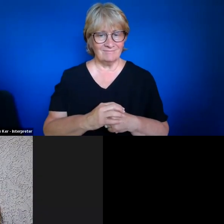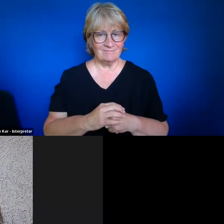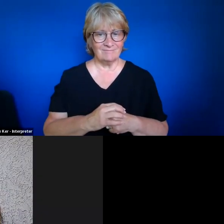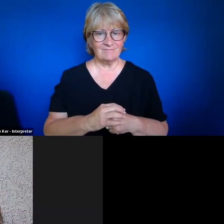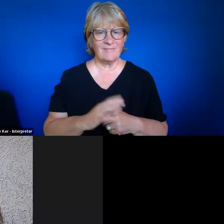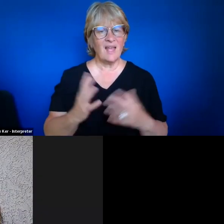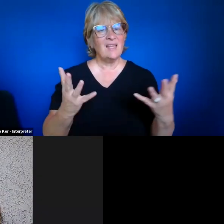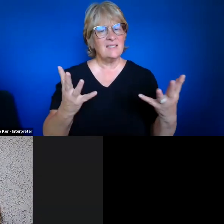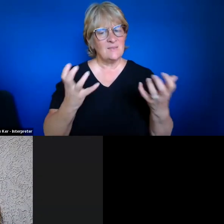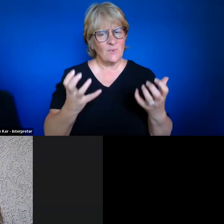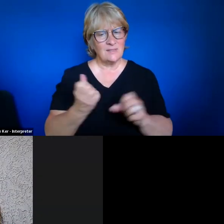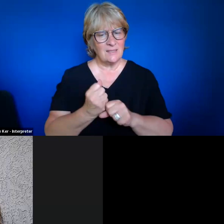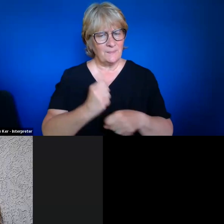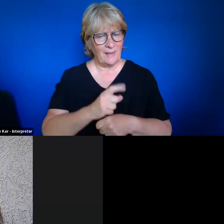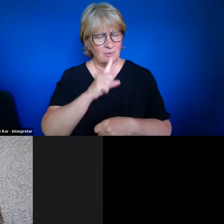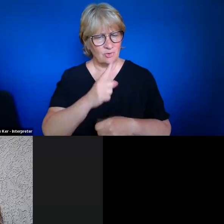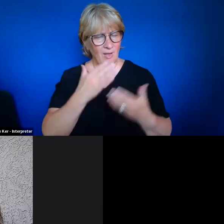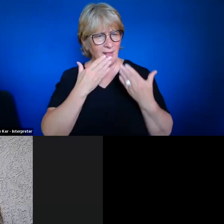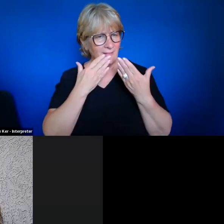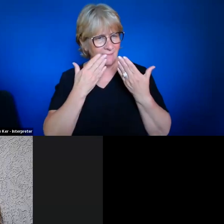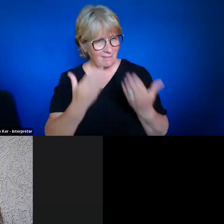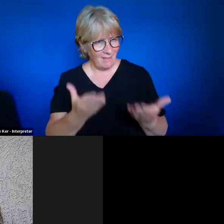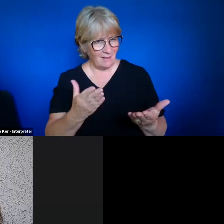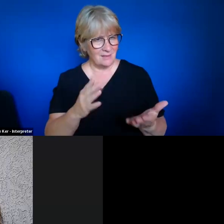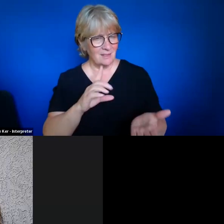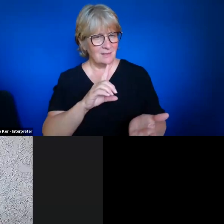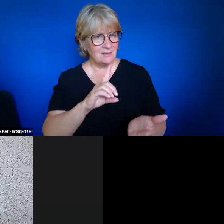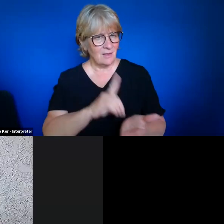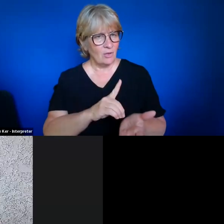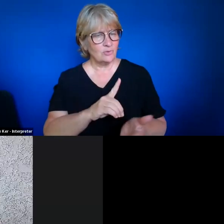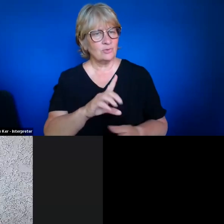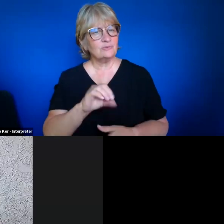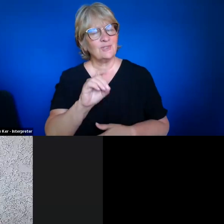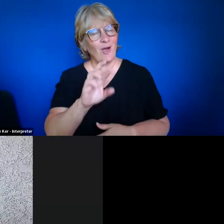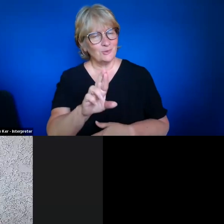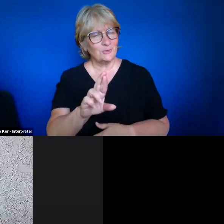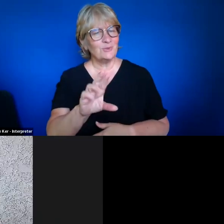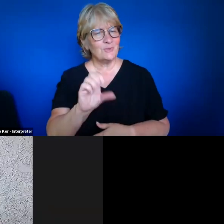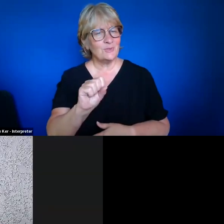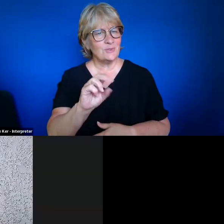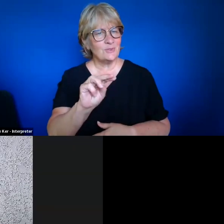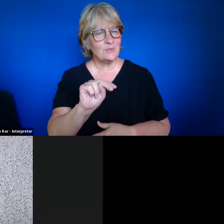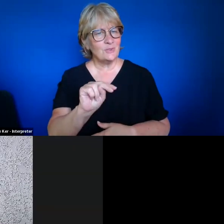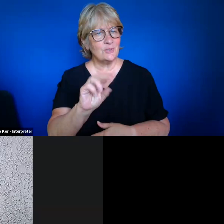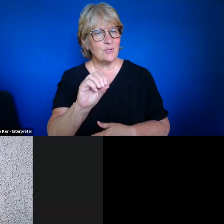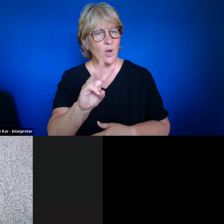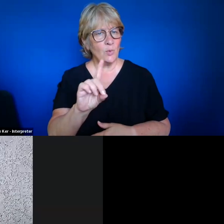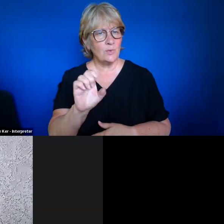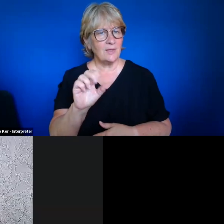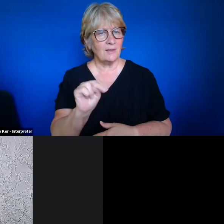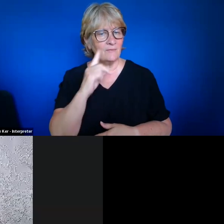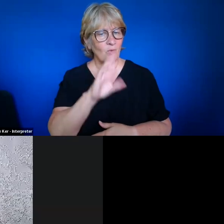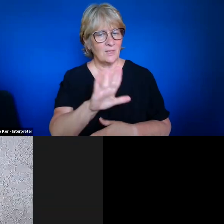I just wanted to make sure I thanked Dr. Snowden for his words. I I really